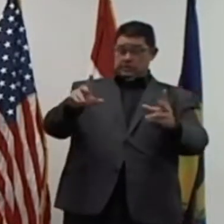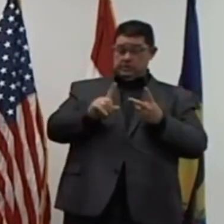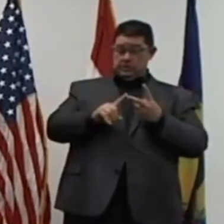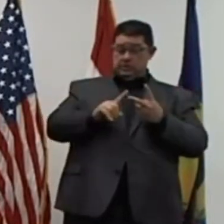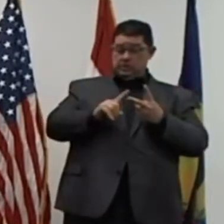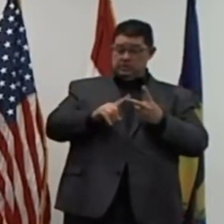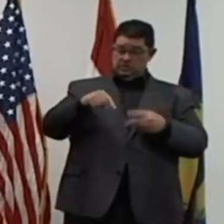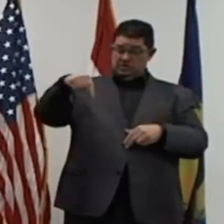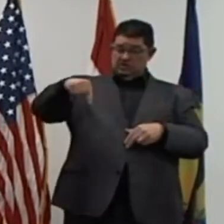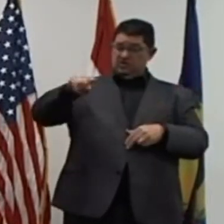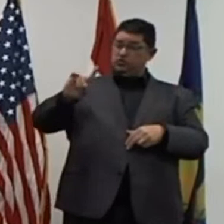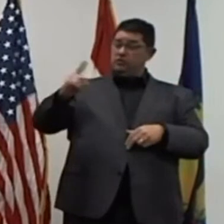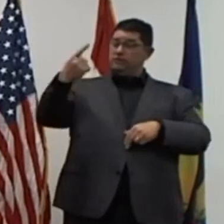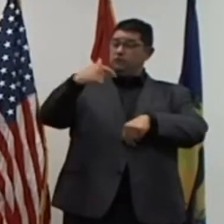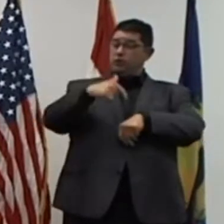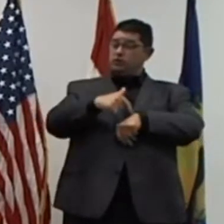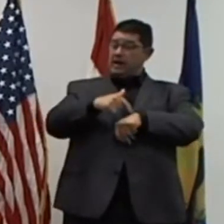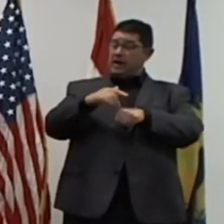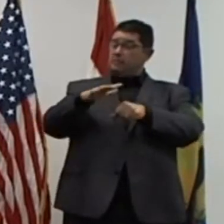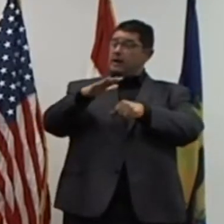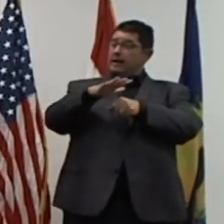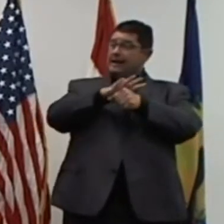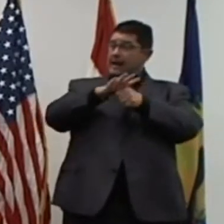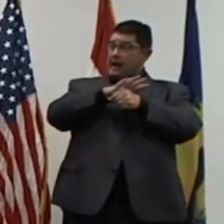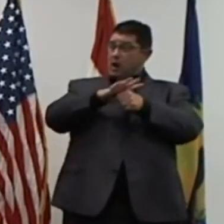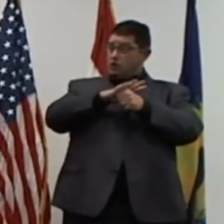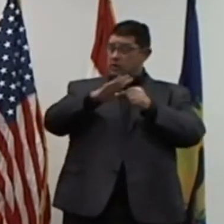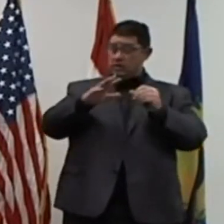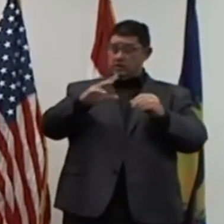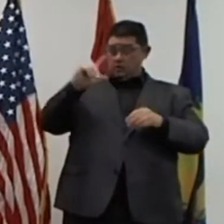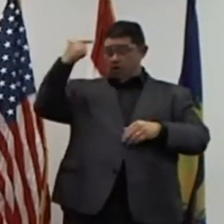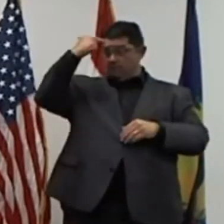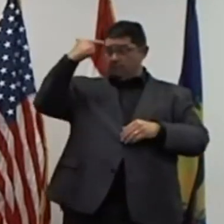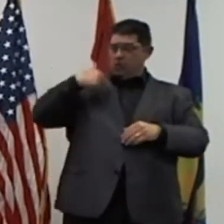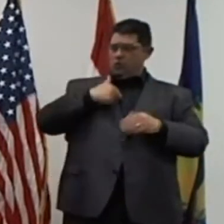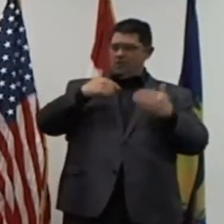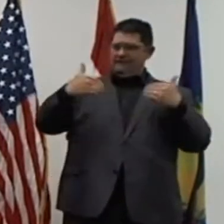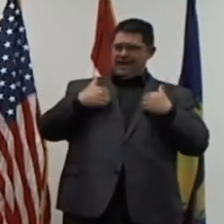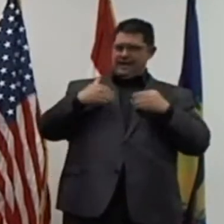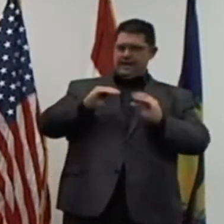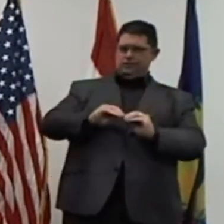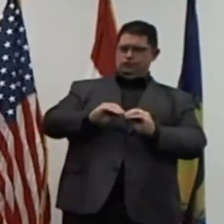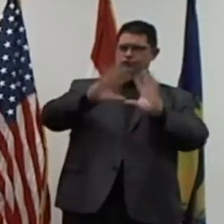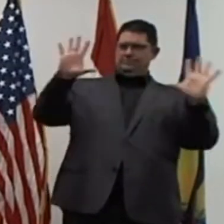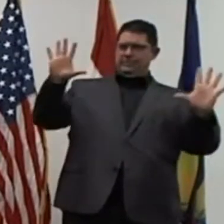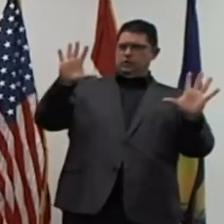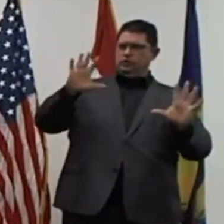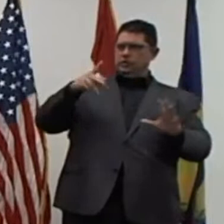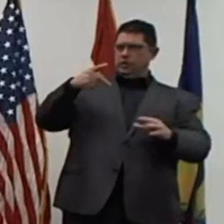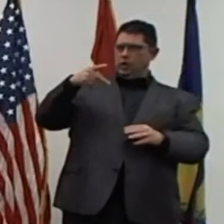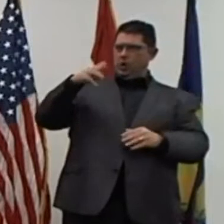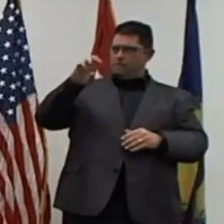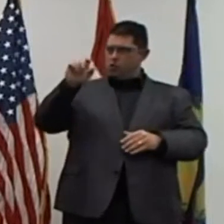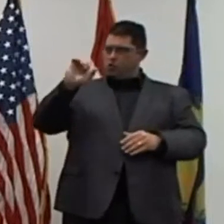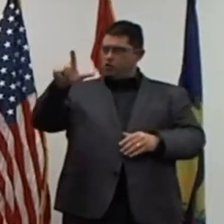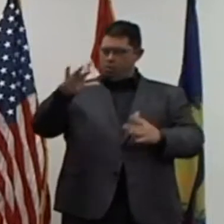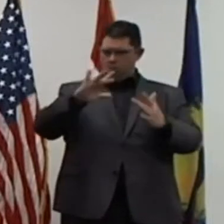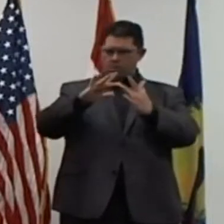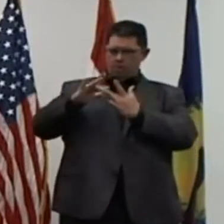This is the first time in county government we've ever had a transparency portal where the funding can be